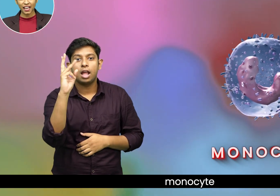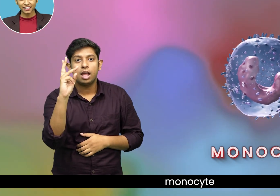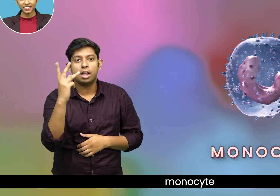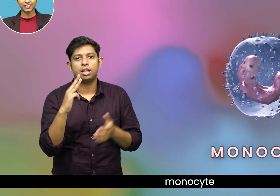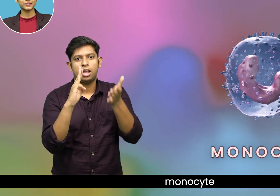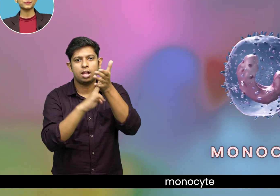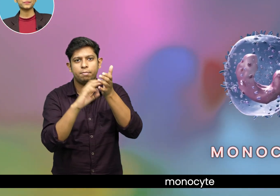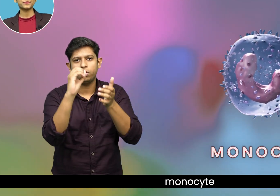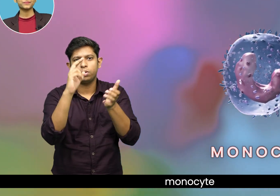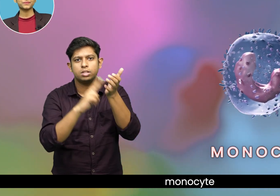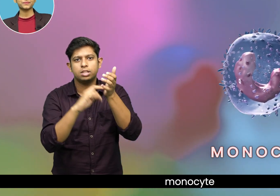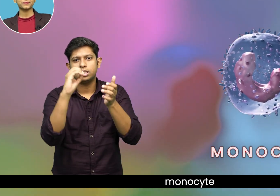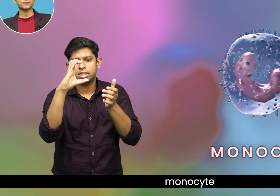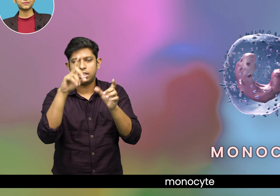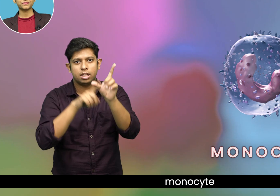monocyte,